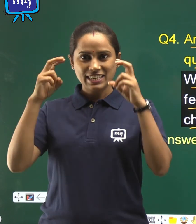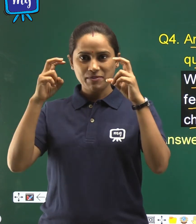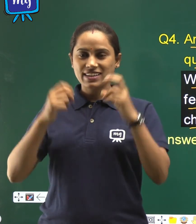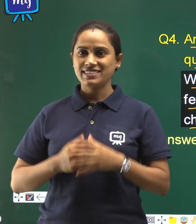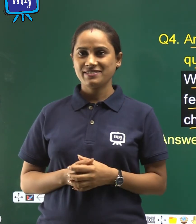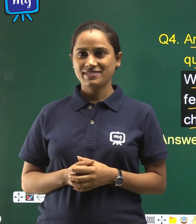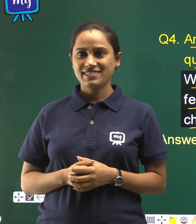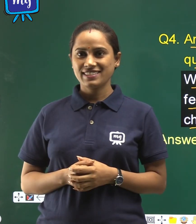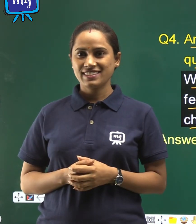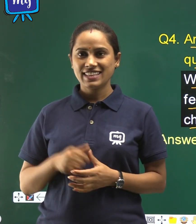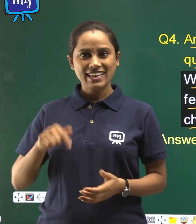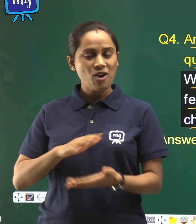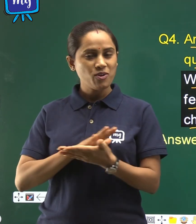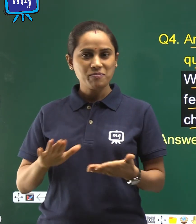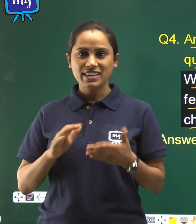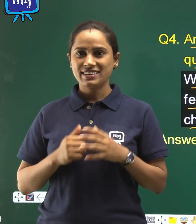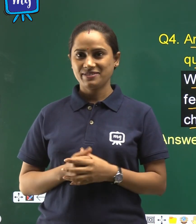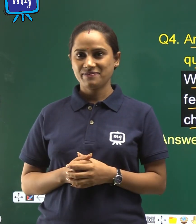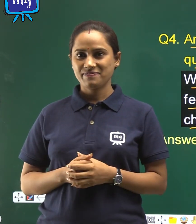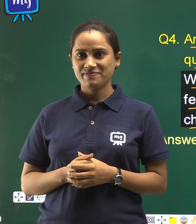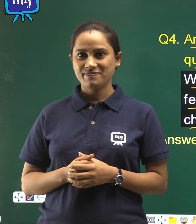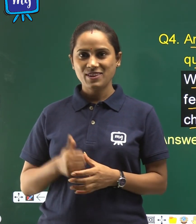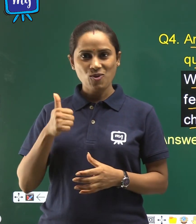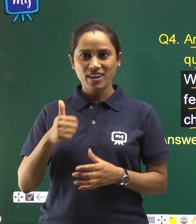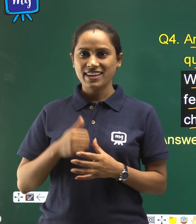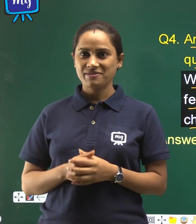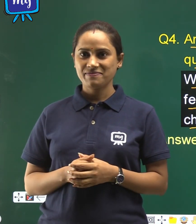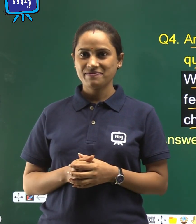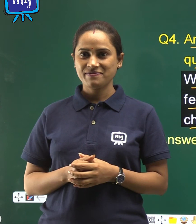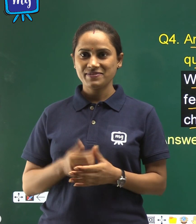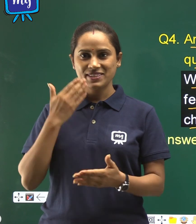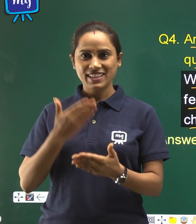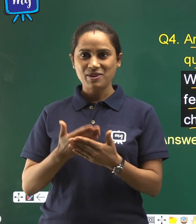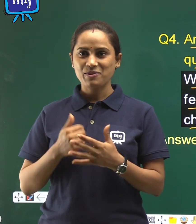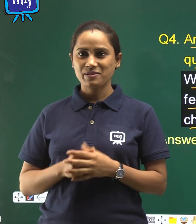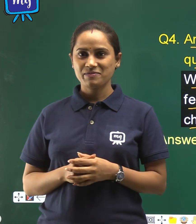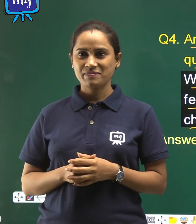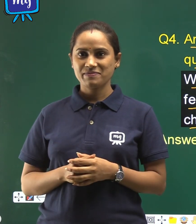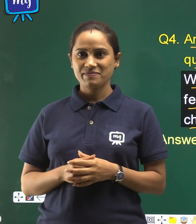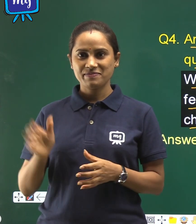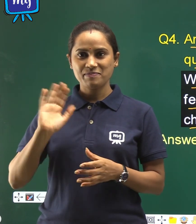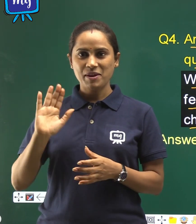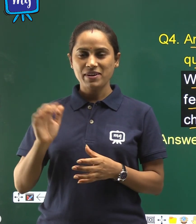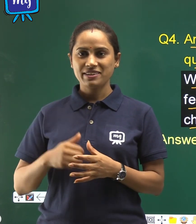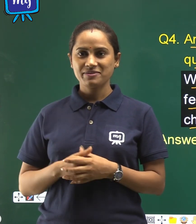is now complete. Okay, thank you. Bye bye.